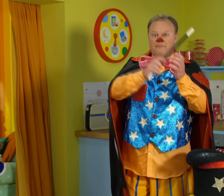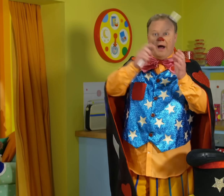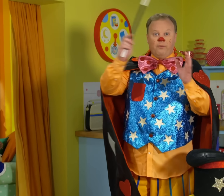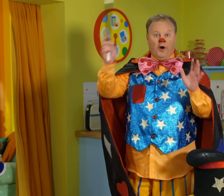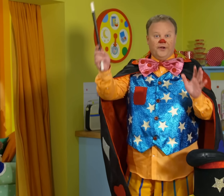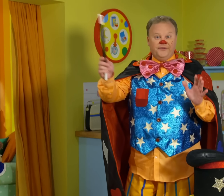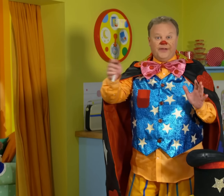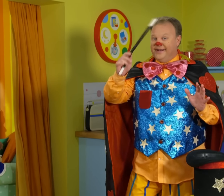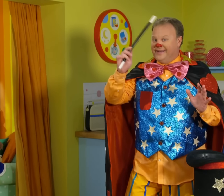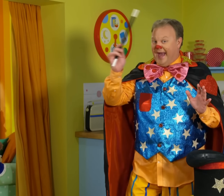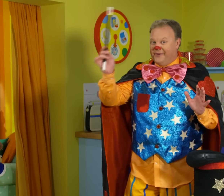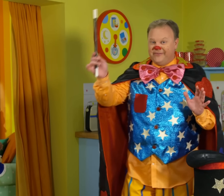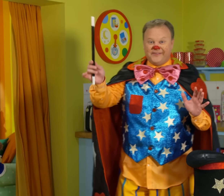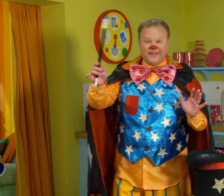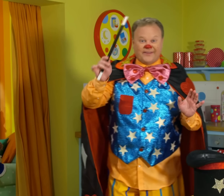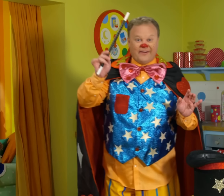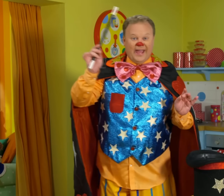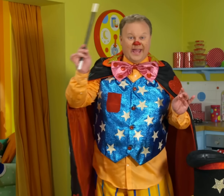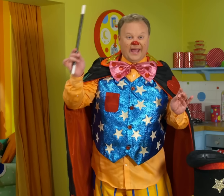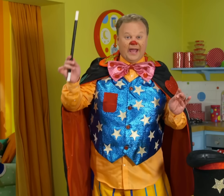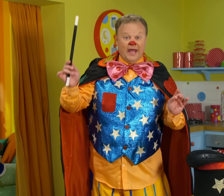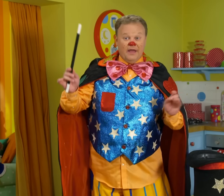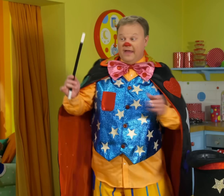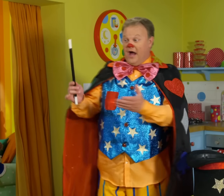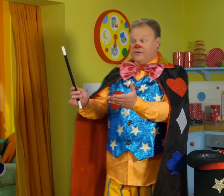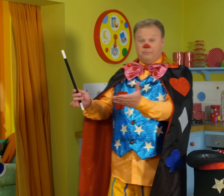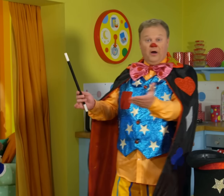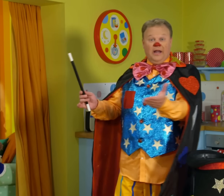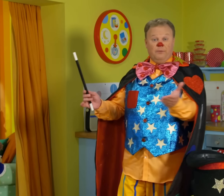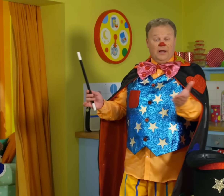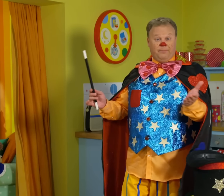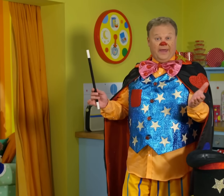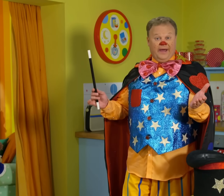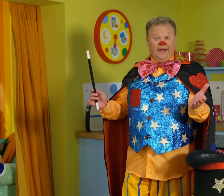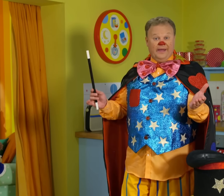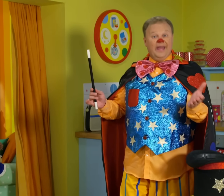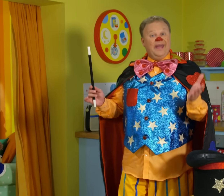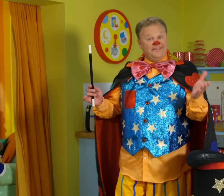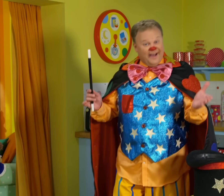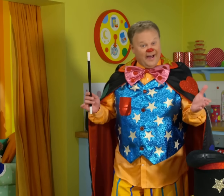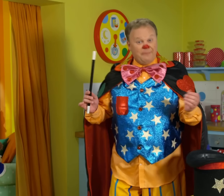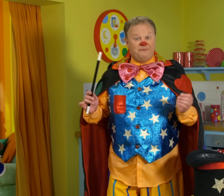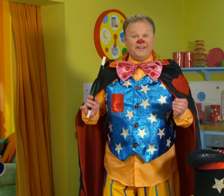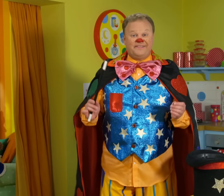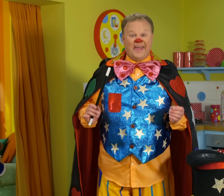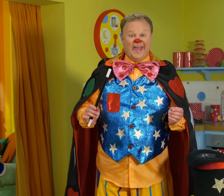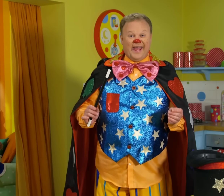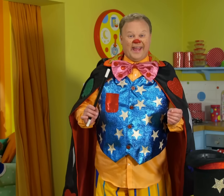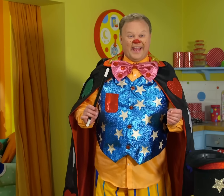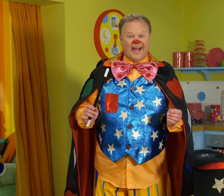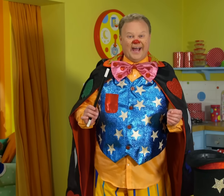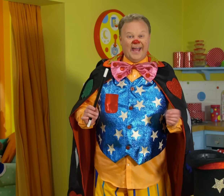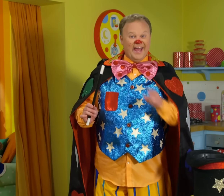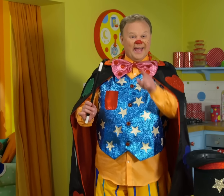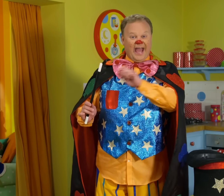my wand and count to three. Then Aunt Polly will appear in time for tea. Count